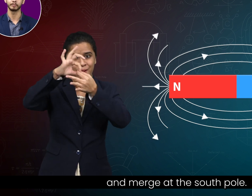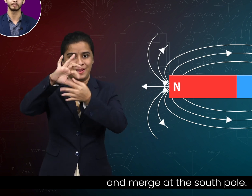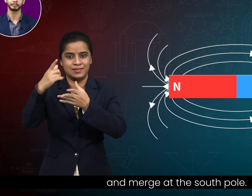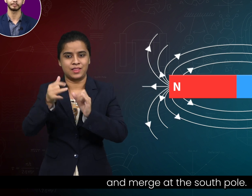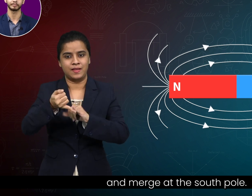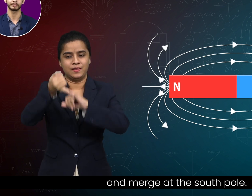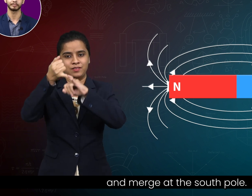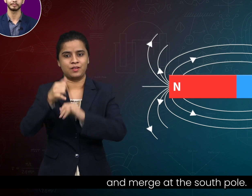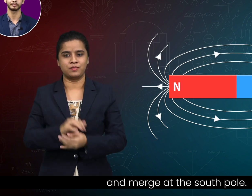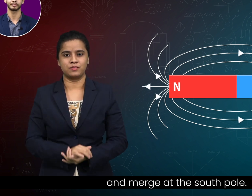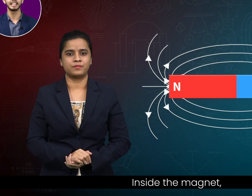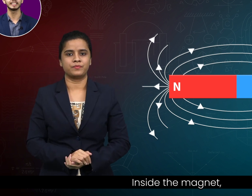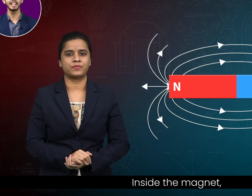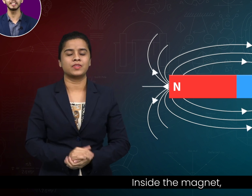Pole.